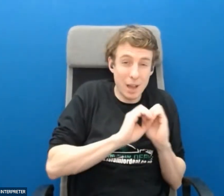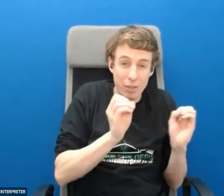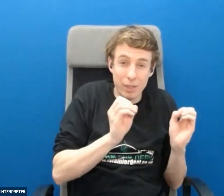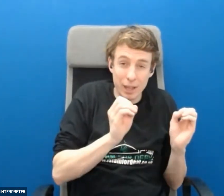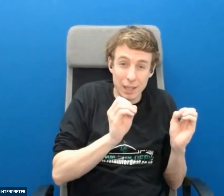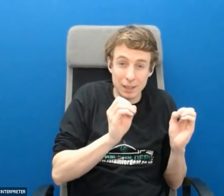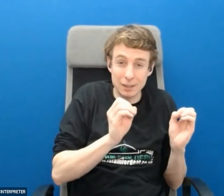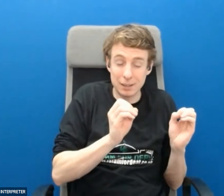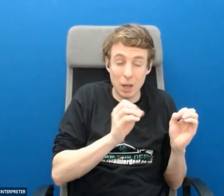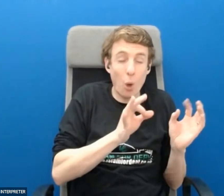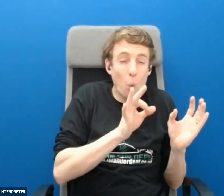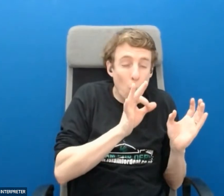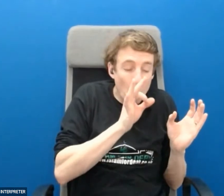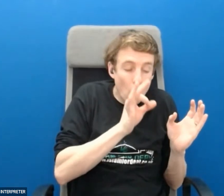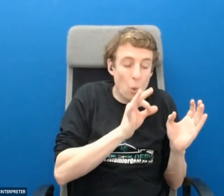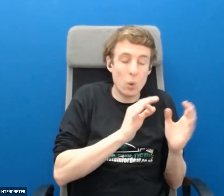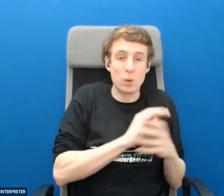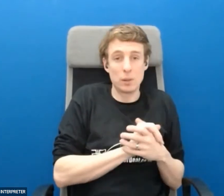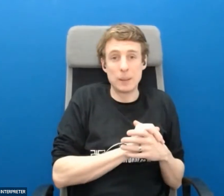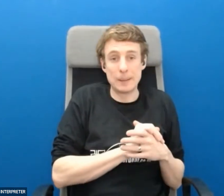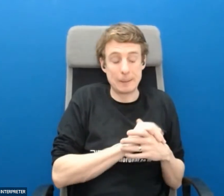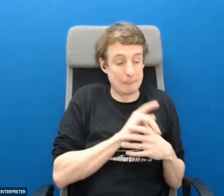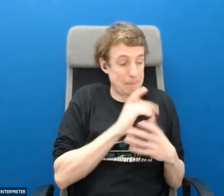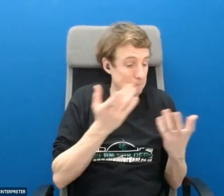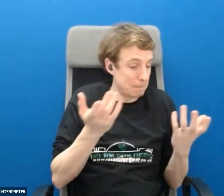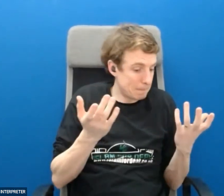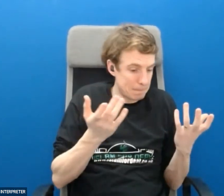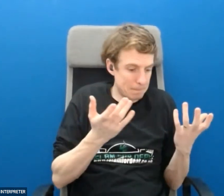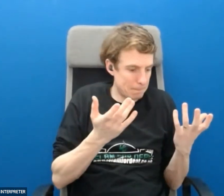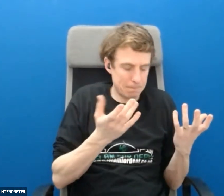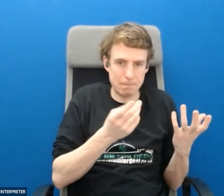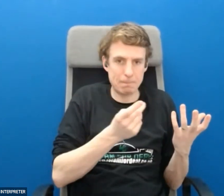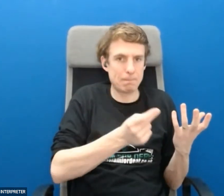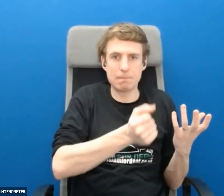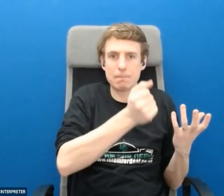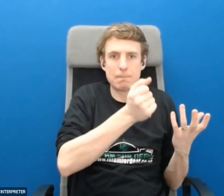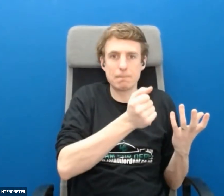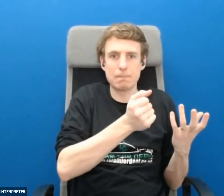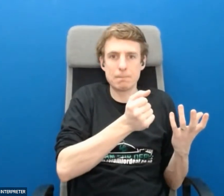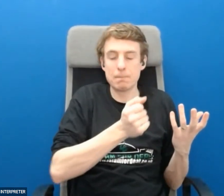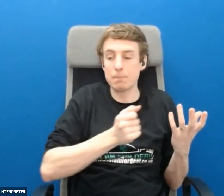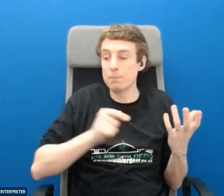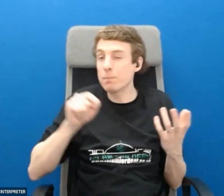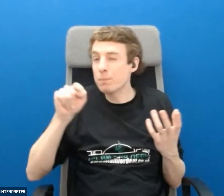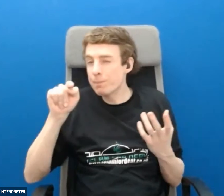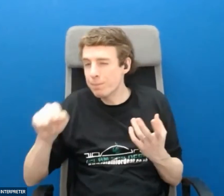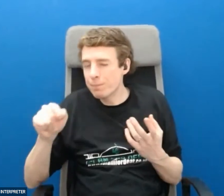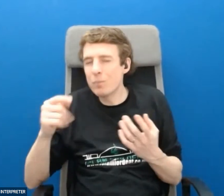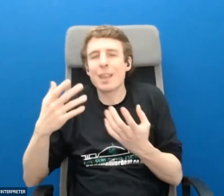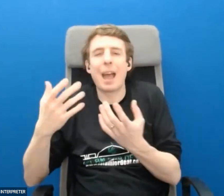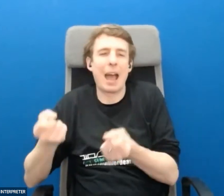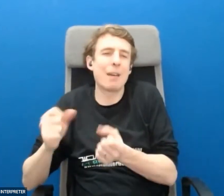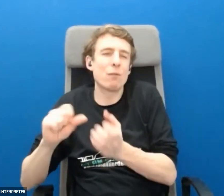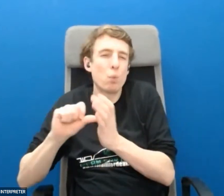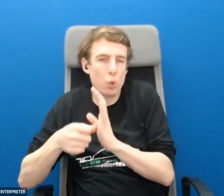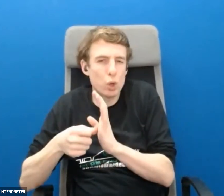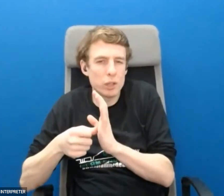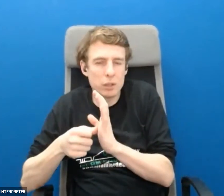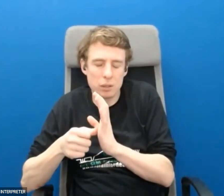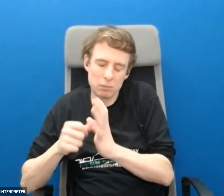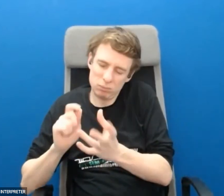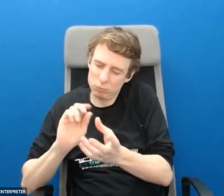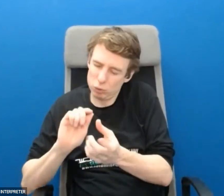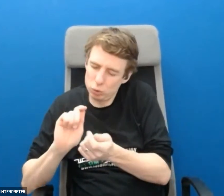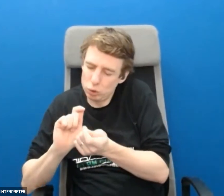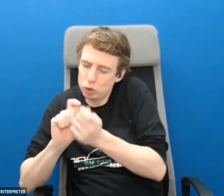materials that wasn't there before, or something that wasn't, or changing the state of raw materials from one